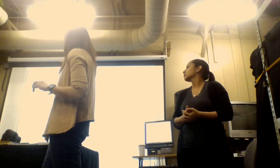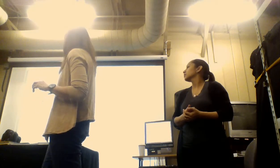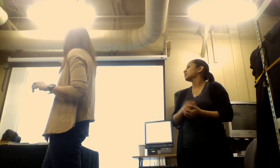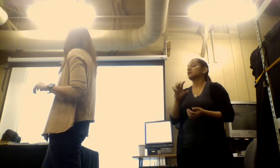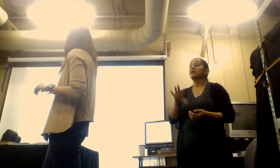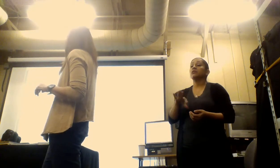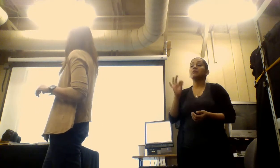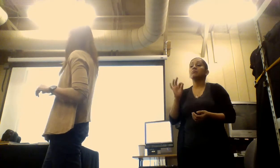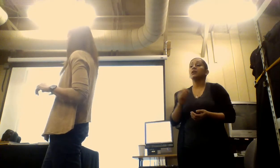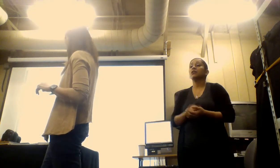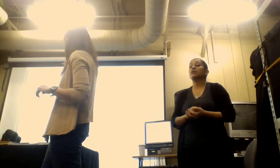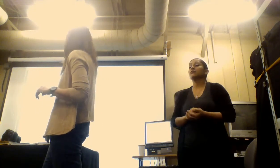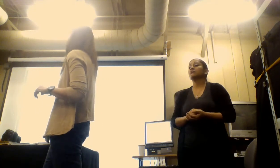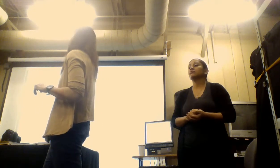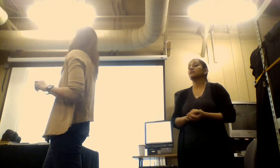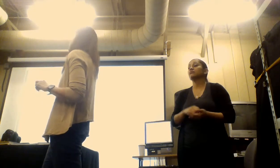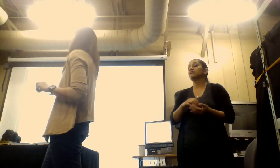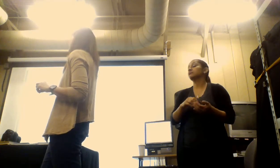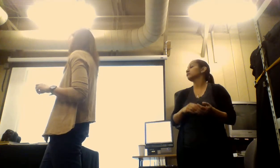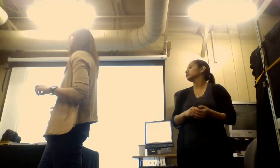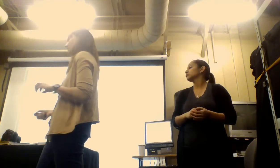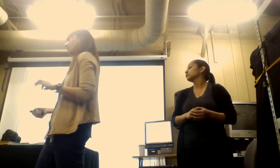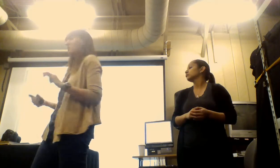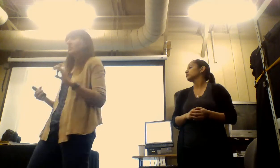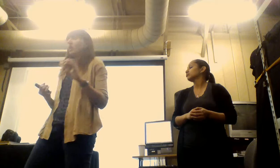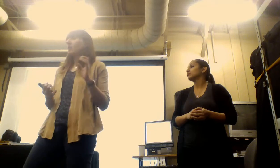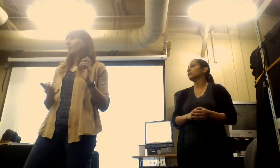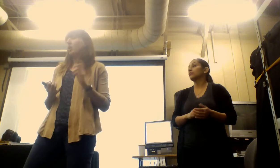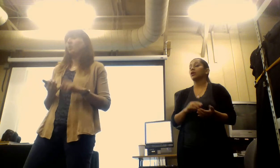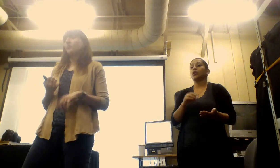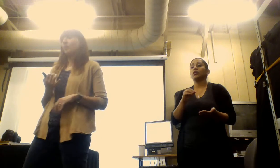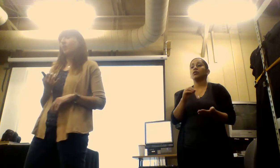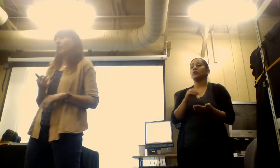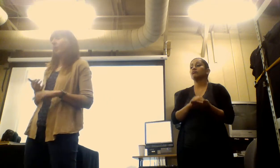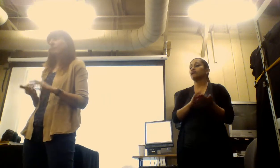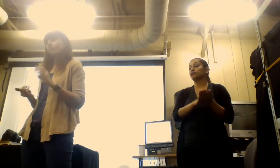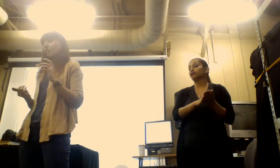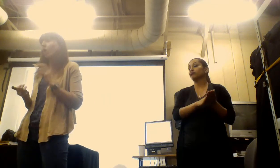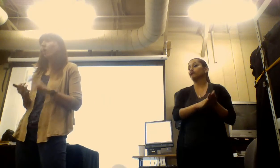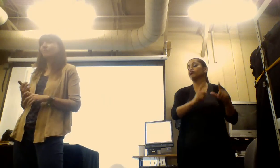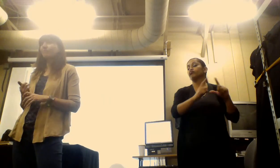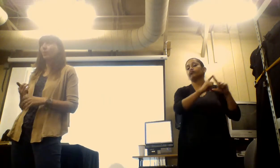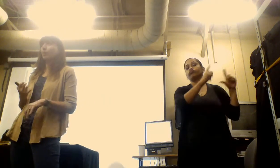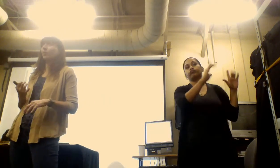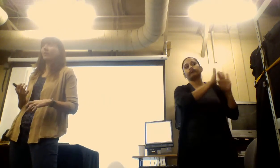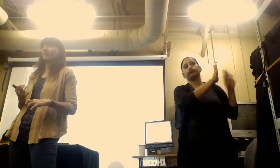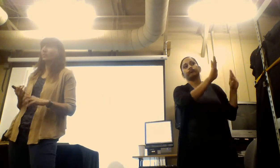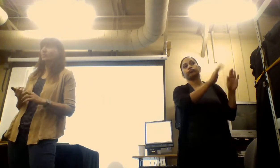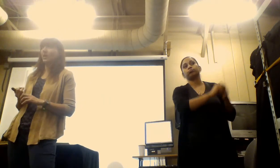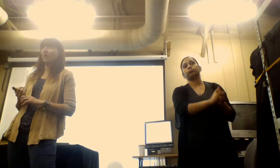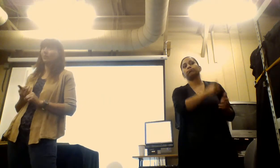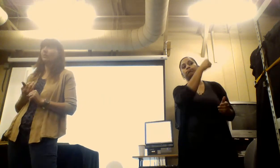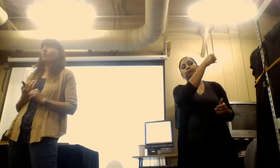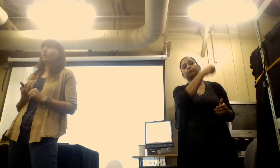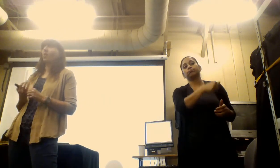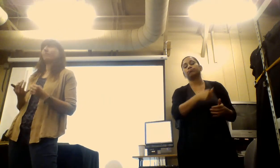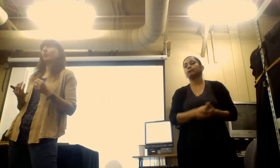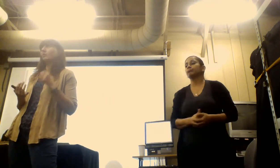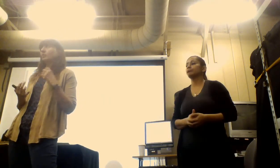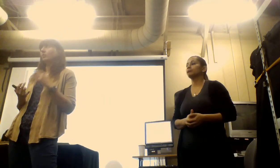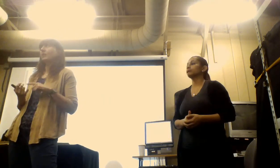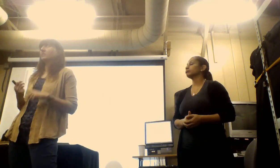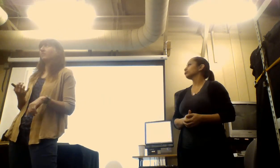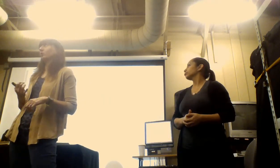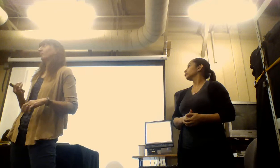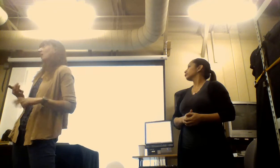And again, I show off your travels, make prints. There's Holland Photo if you're south. Holland Photo